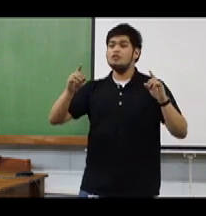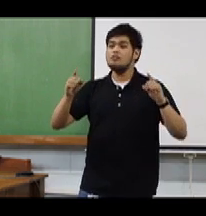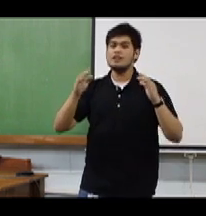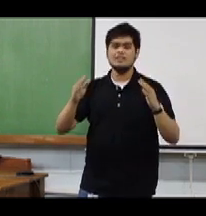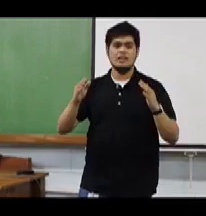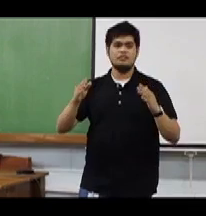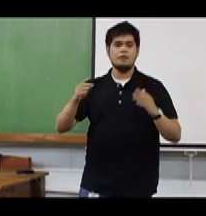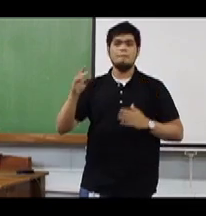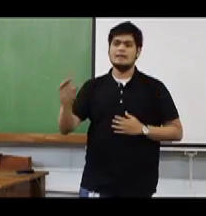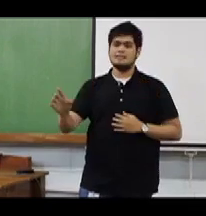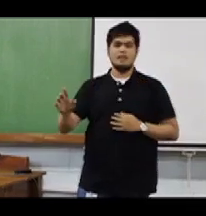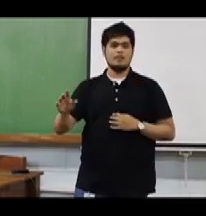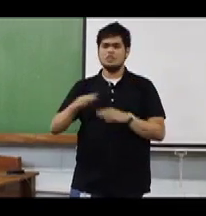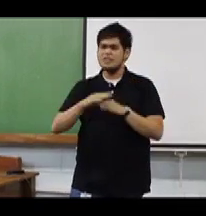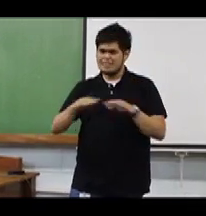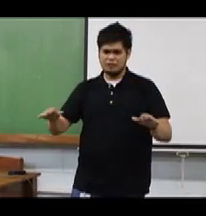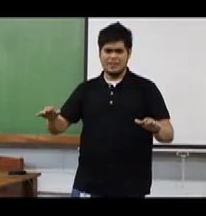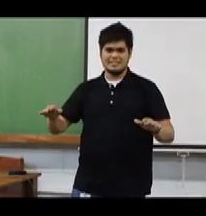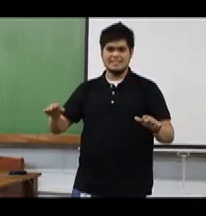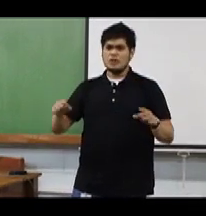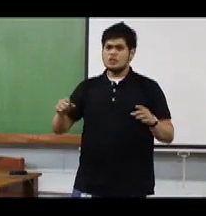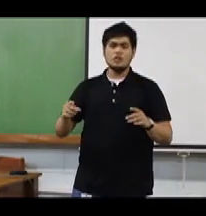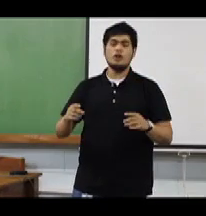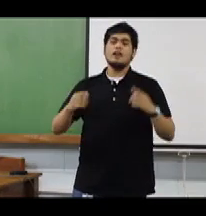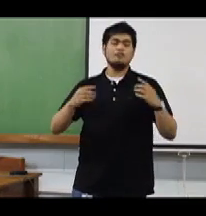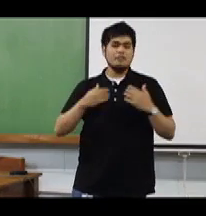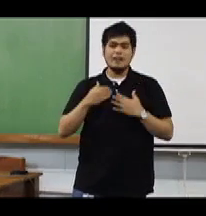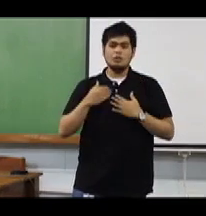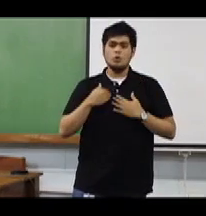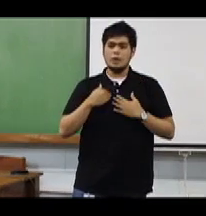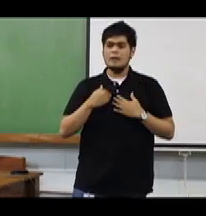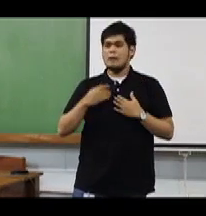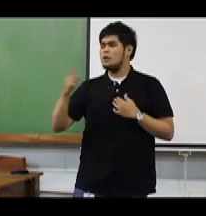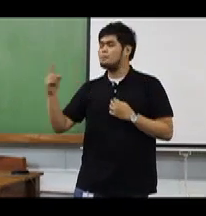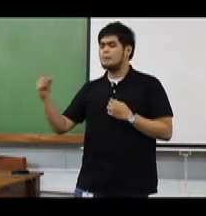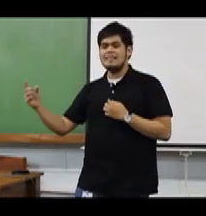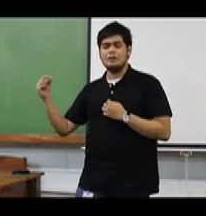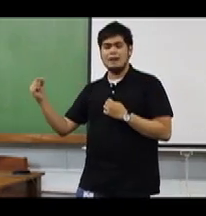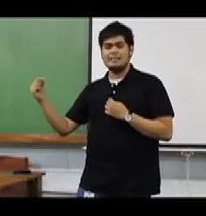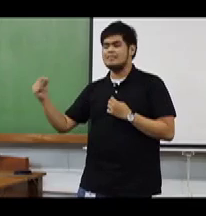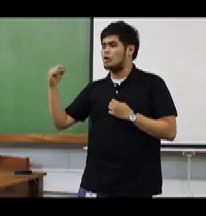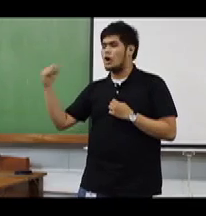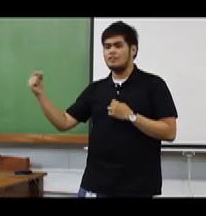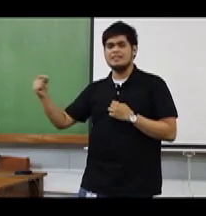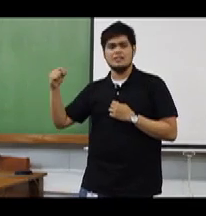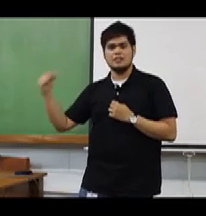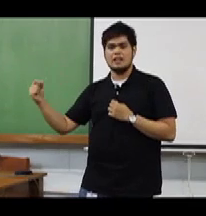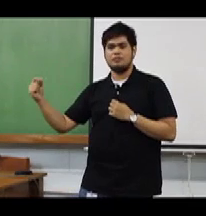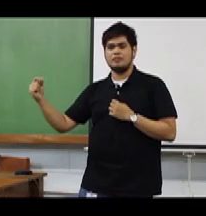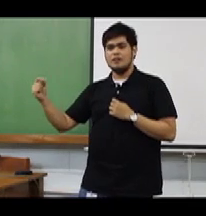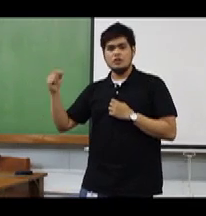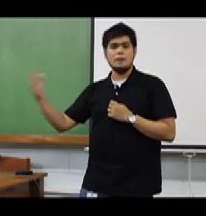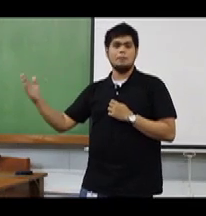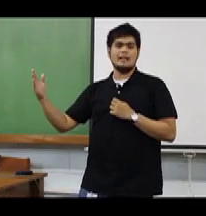for yourself, makes the difference. Yun ang difference. Siguro, if ever I don't win, for you gain the ability, the confidence in yourself, yun ang importance,